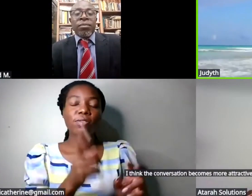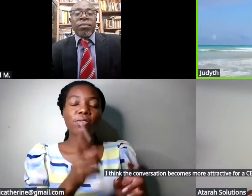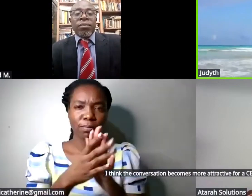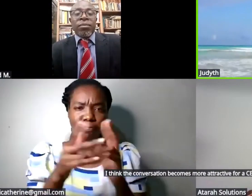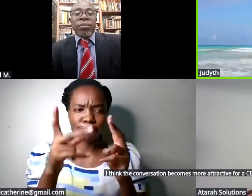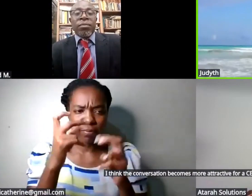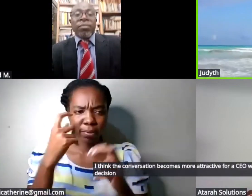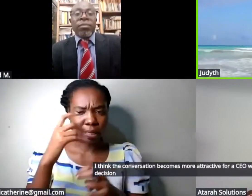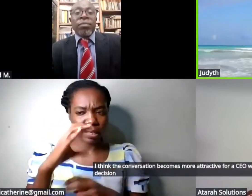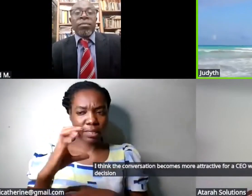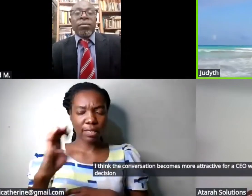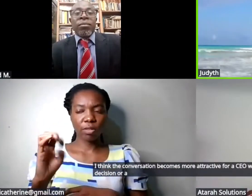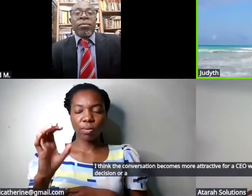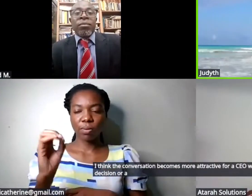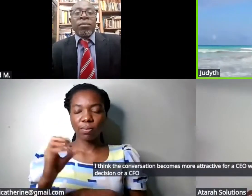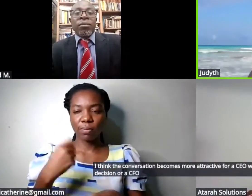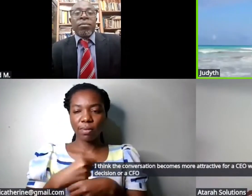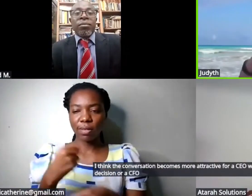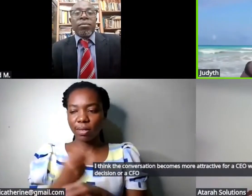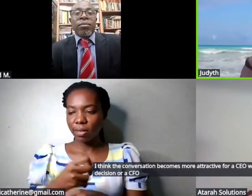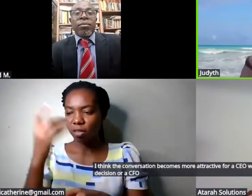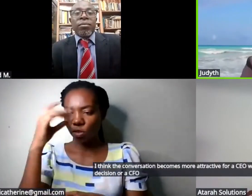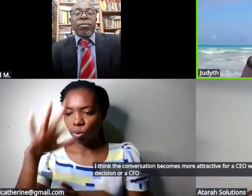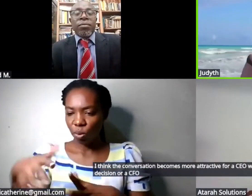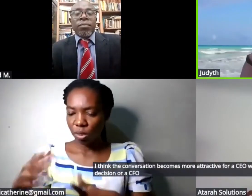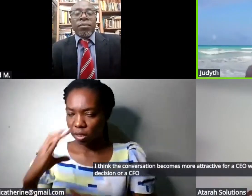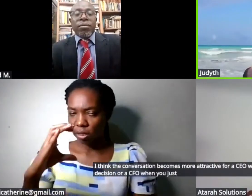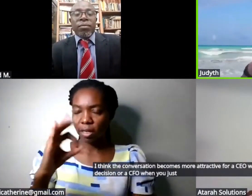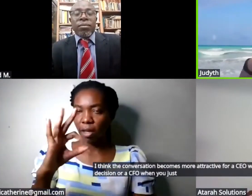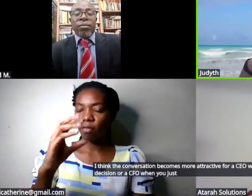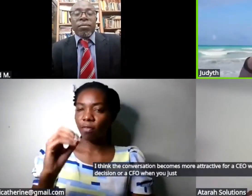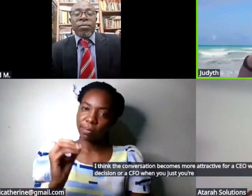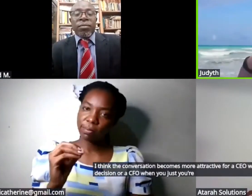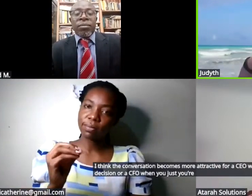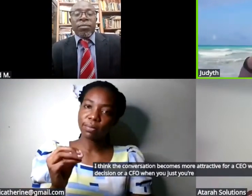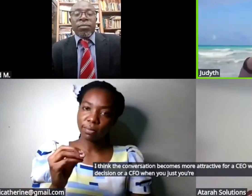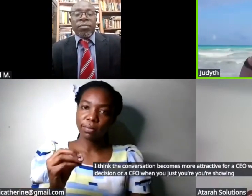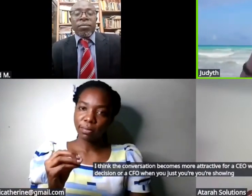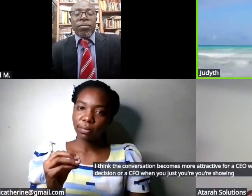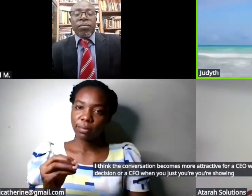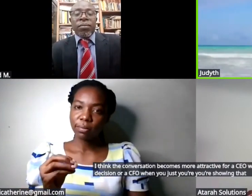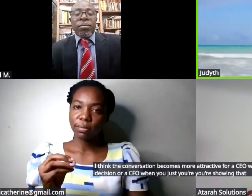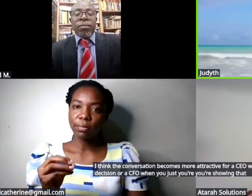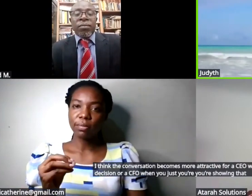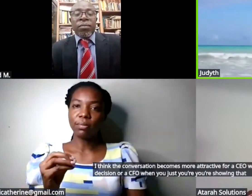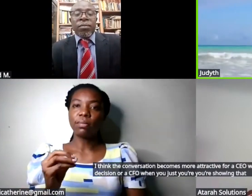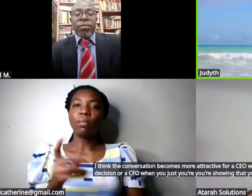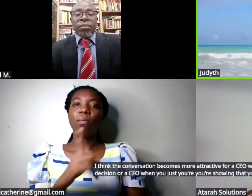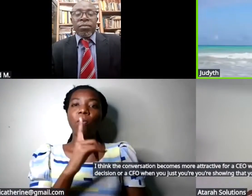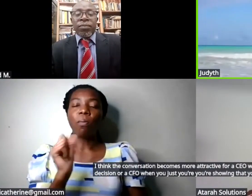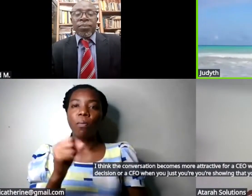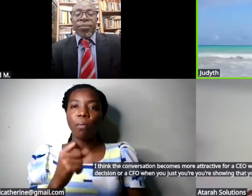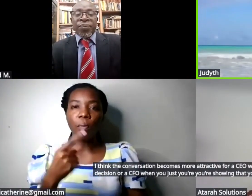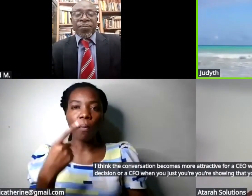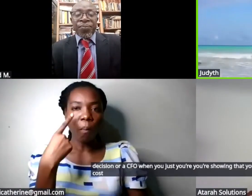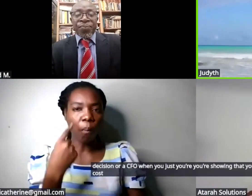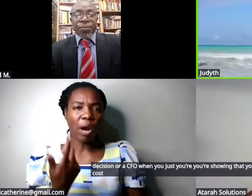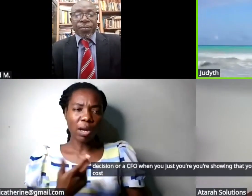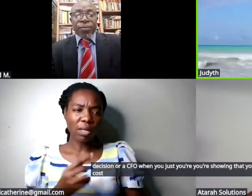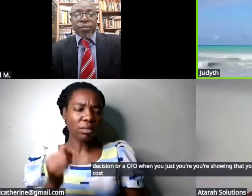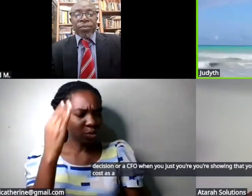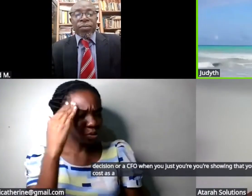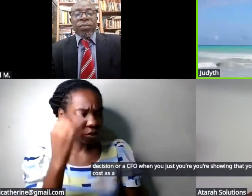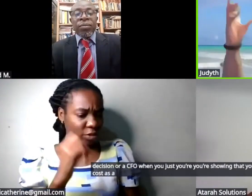or a CFO when you're showing that you are cognizant of cost as a big